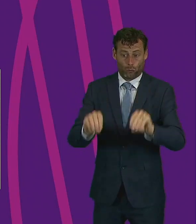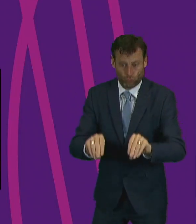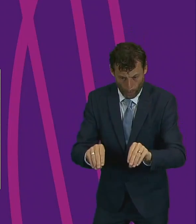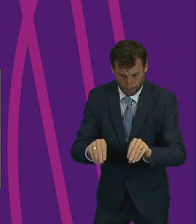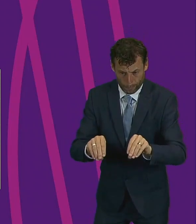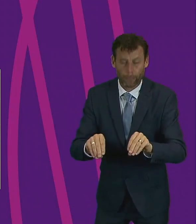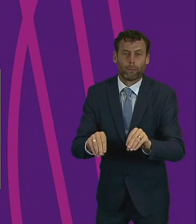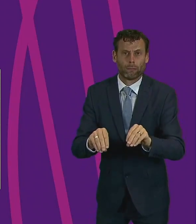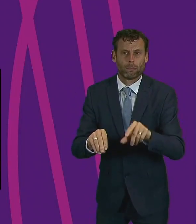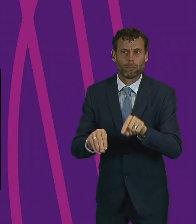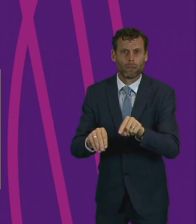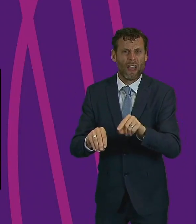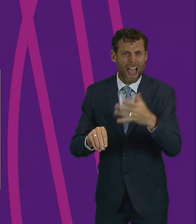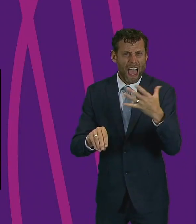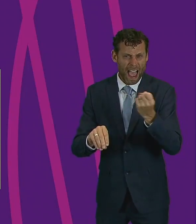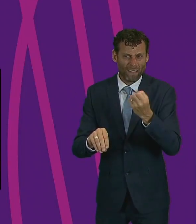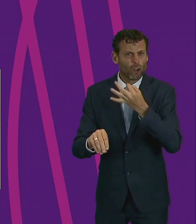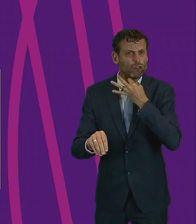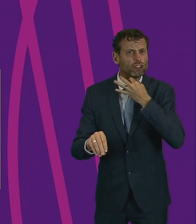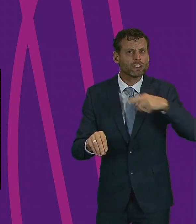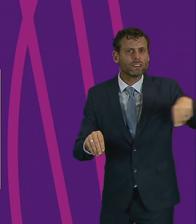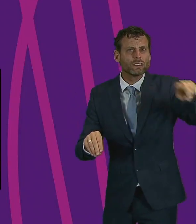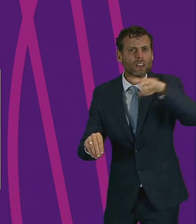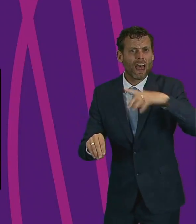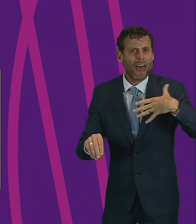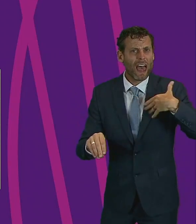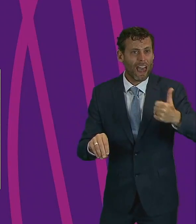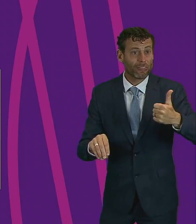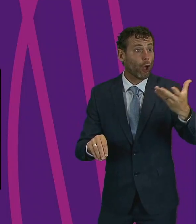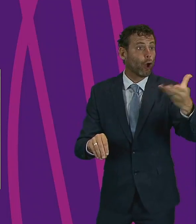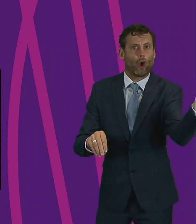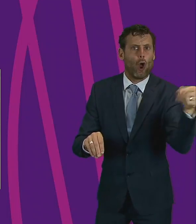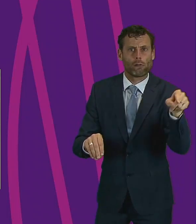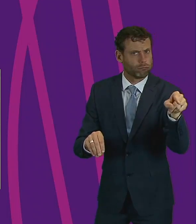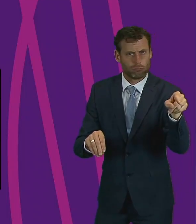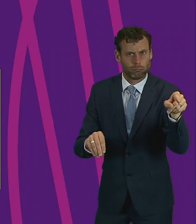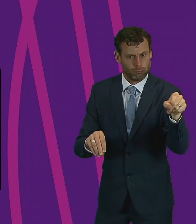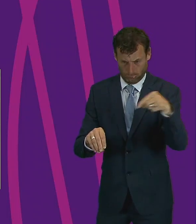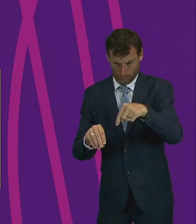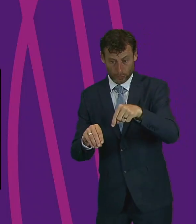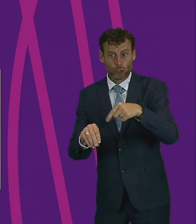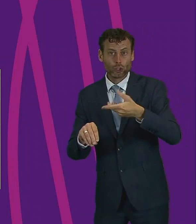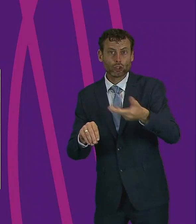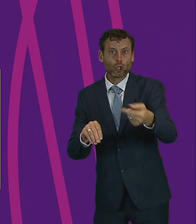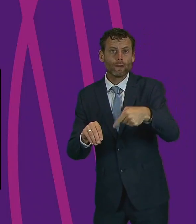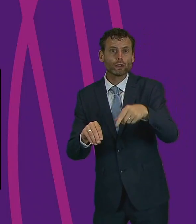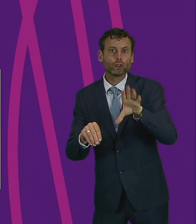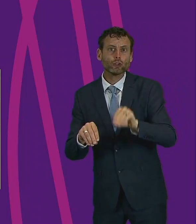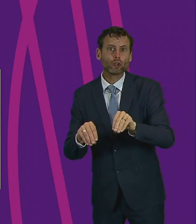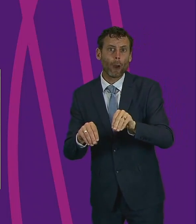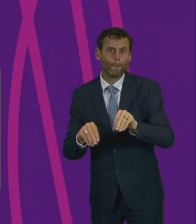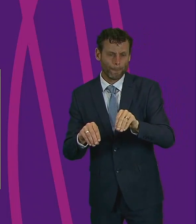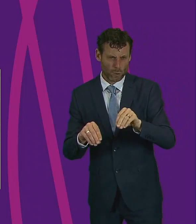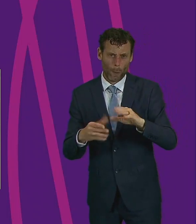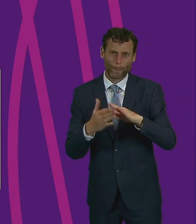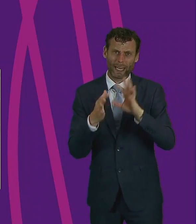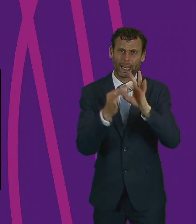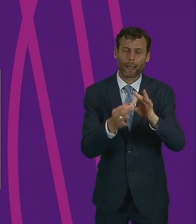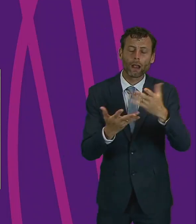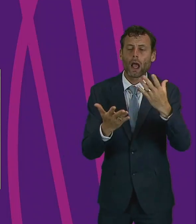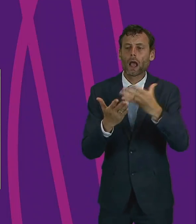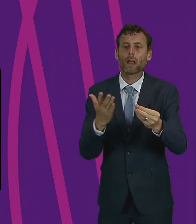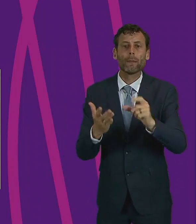areas that we had to stop. I understand and know too well the health impacts that Cancer Research